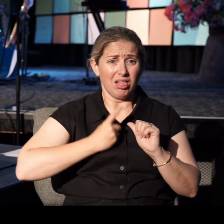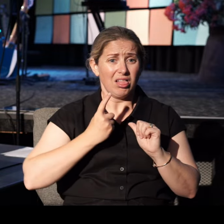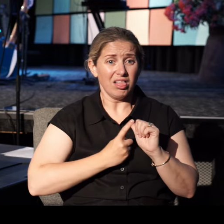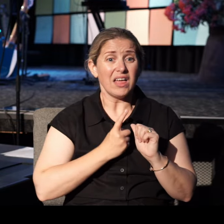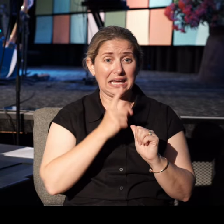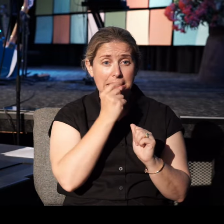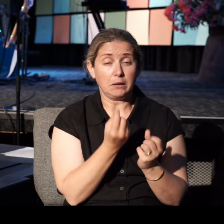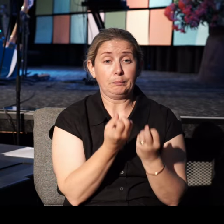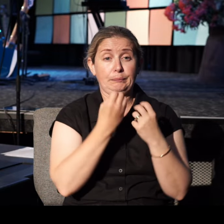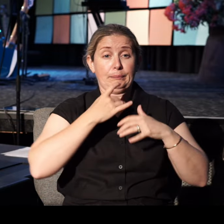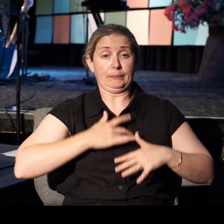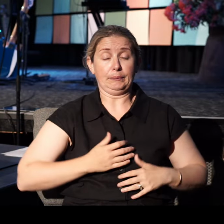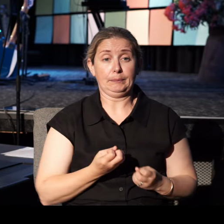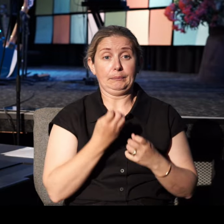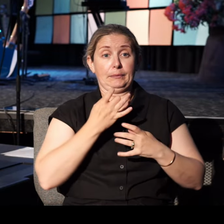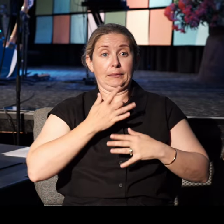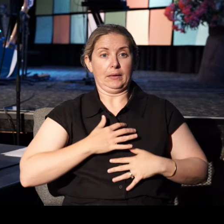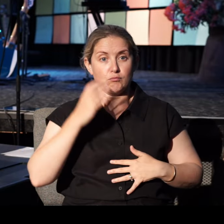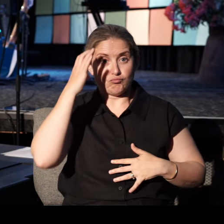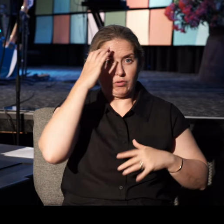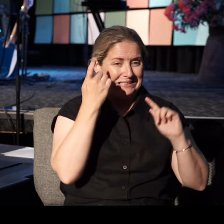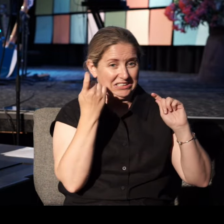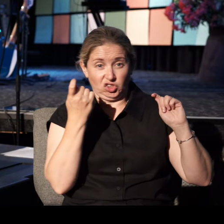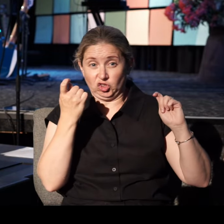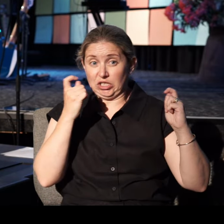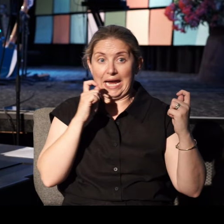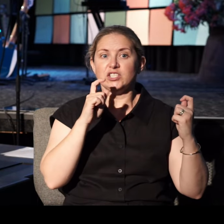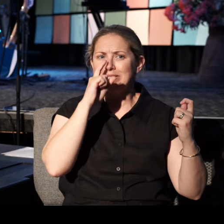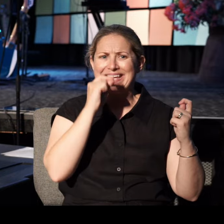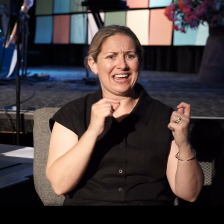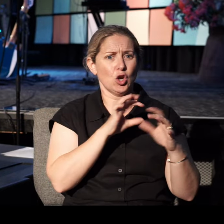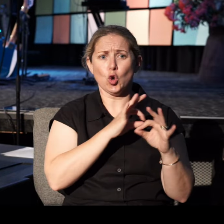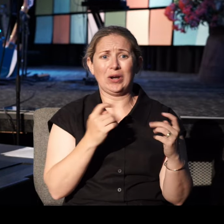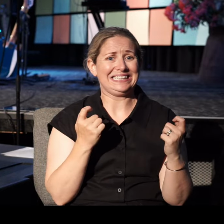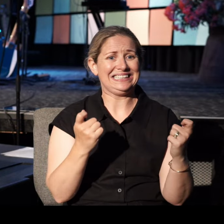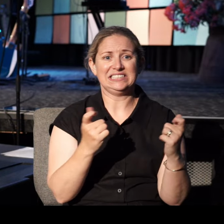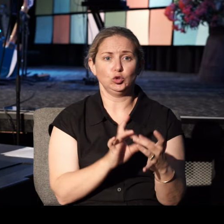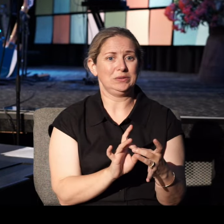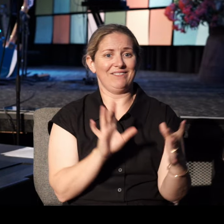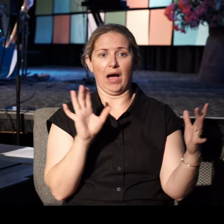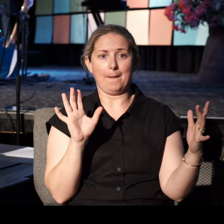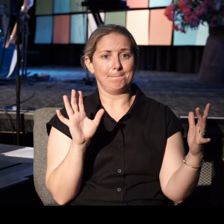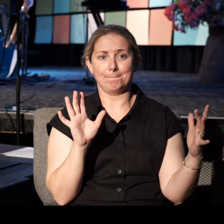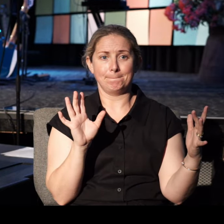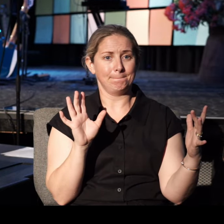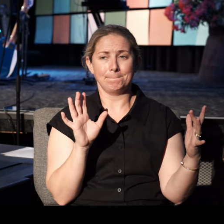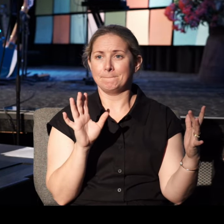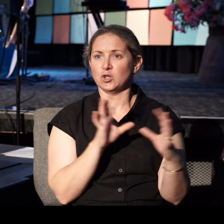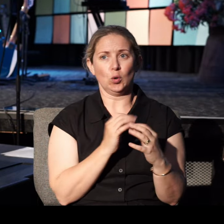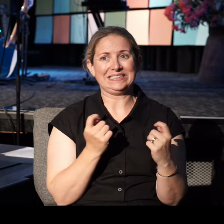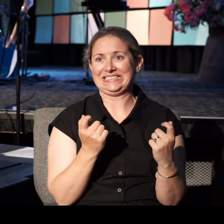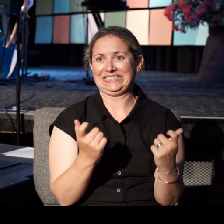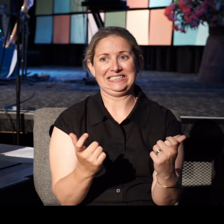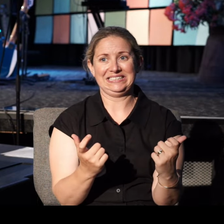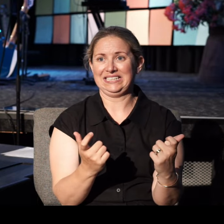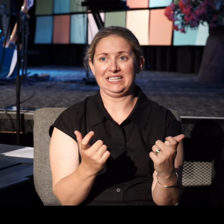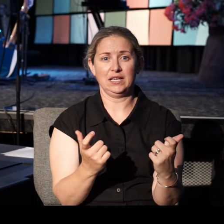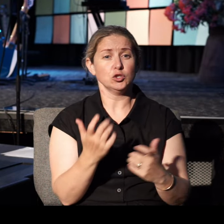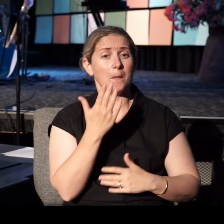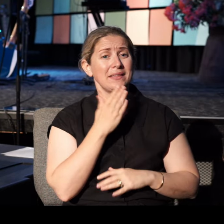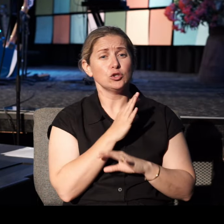your brain. You'll find yourself as an alcoholic. These kinds of battles are not to be... Do not judge my struggle with